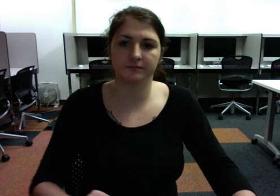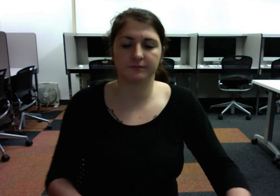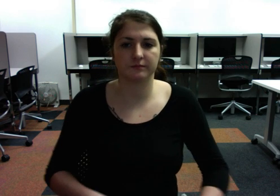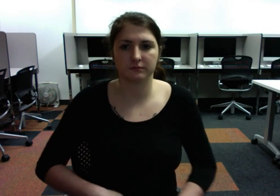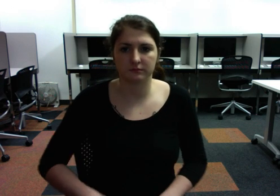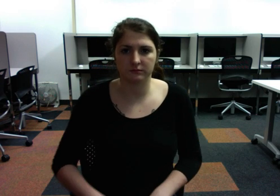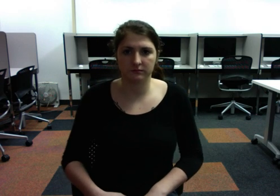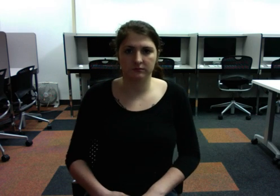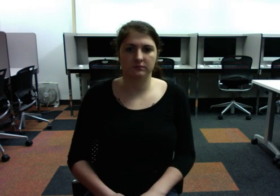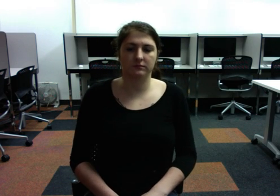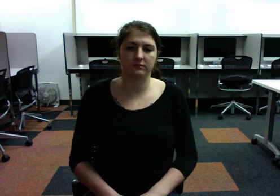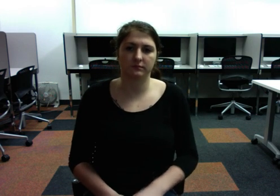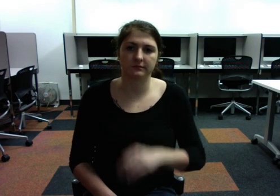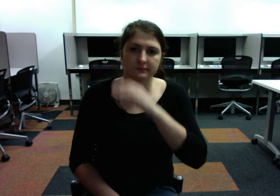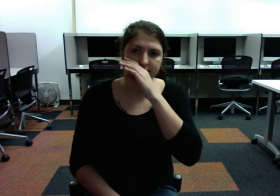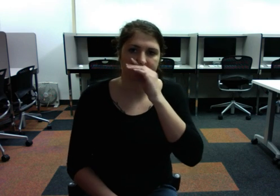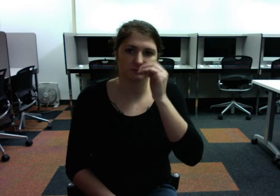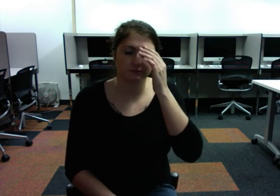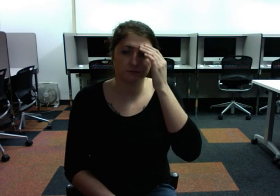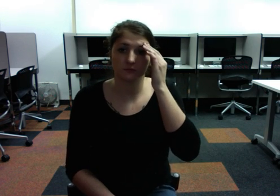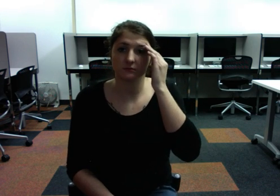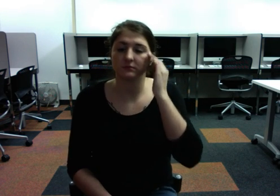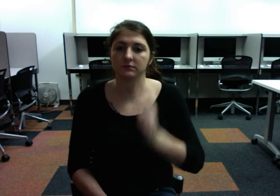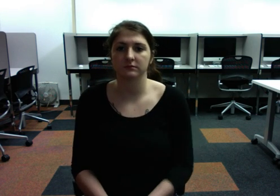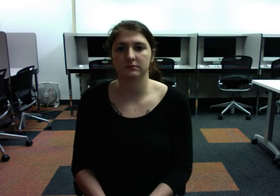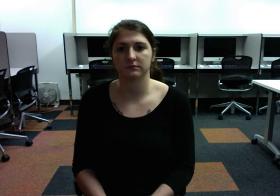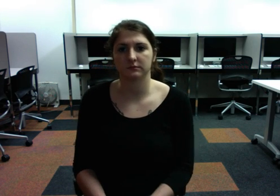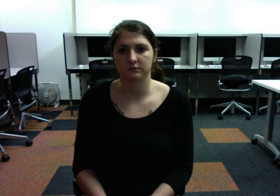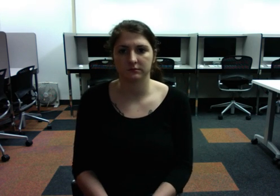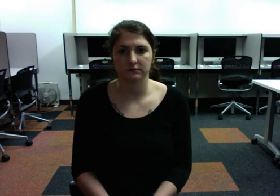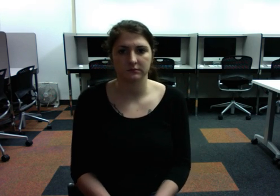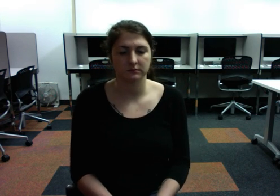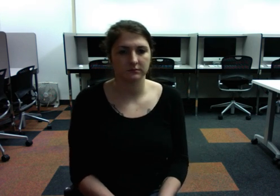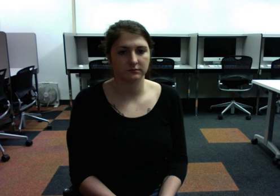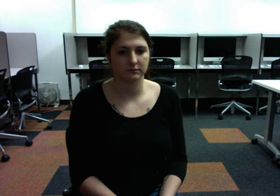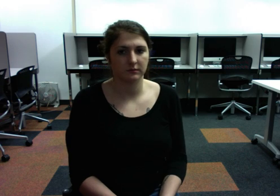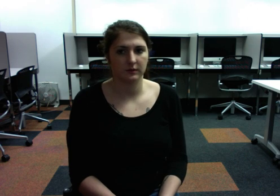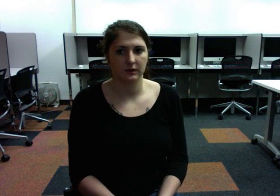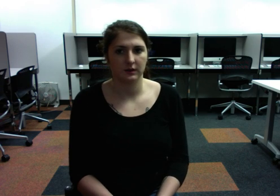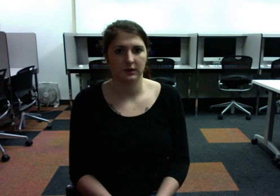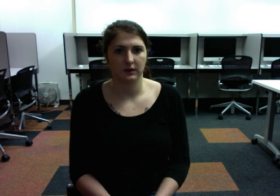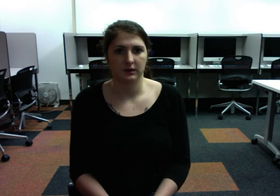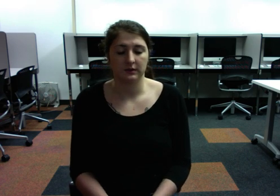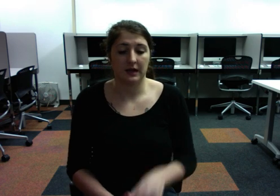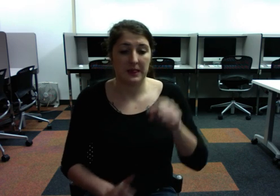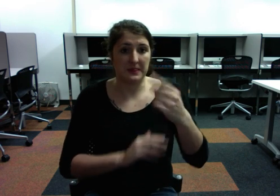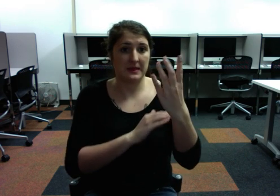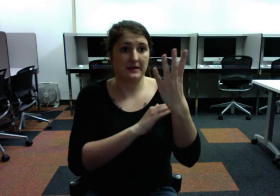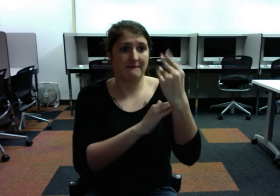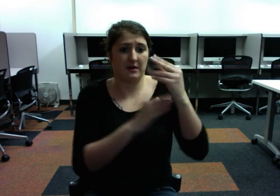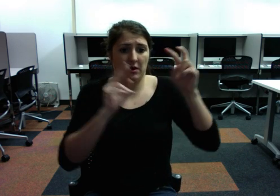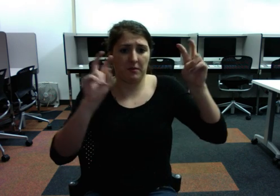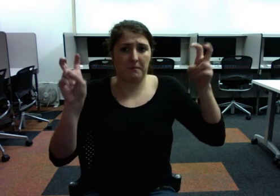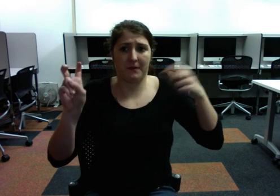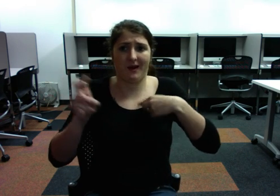I decided to call this video the civil lawsuit steps. And I thought that this